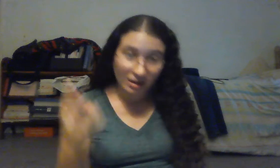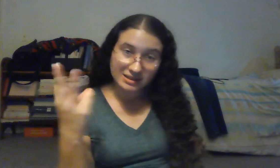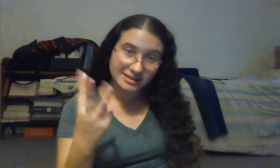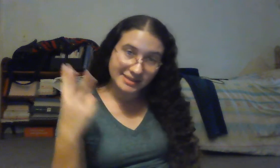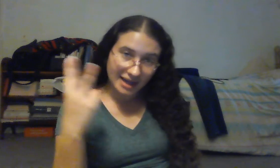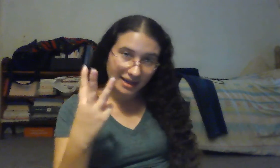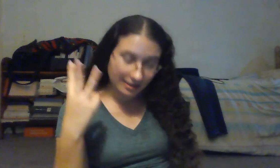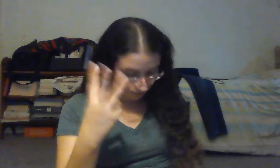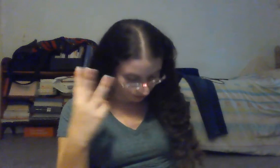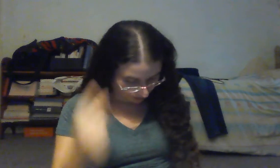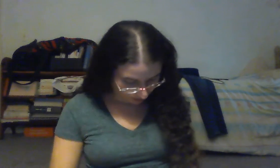Wednesday.